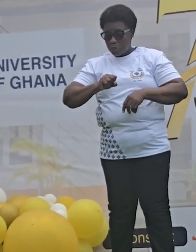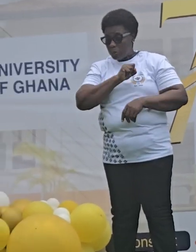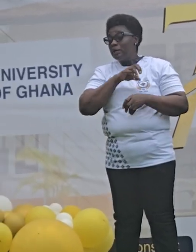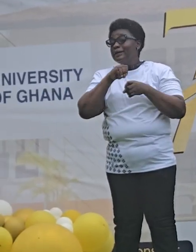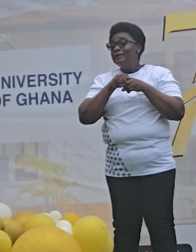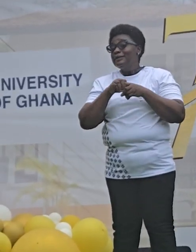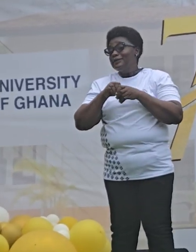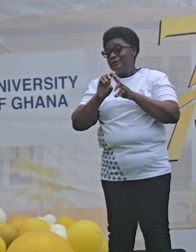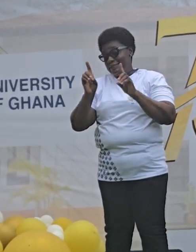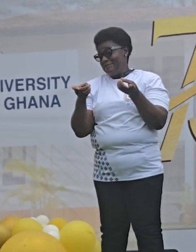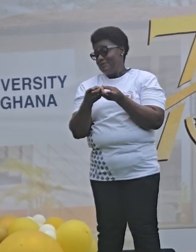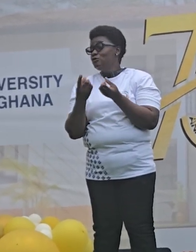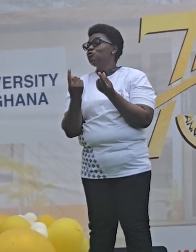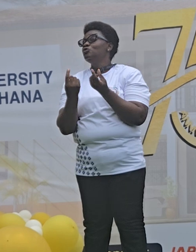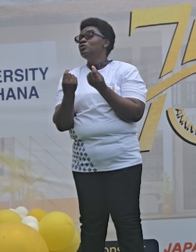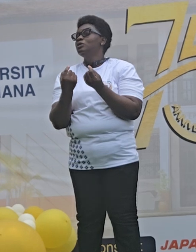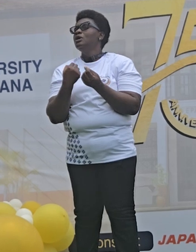him, he had to